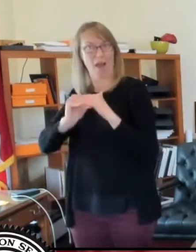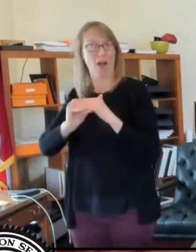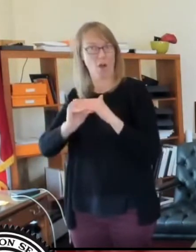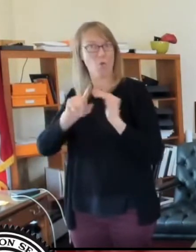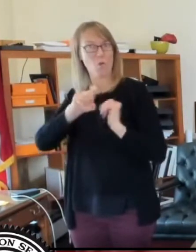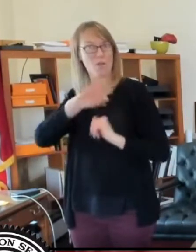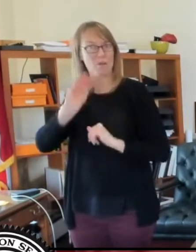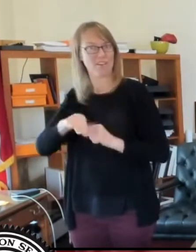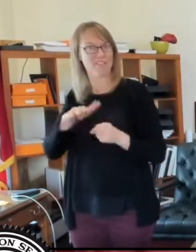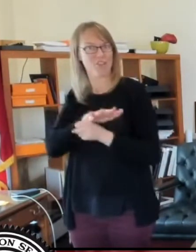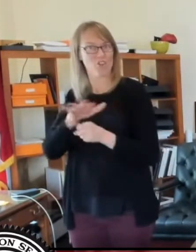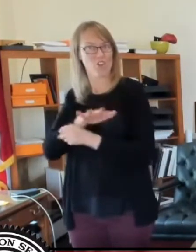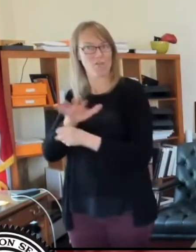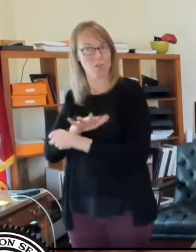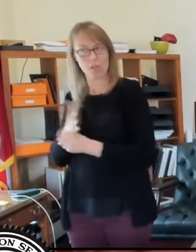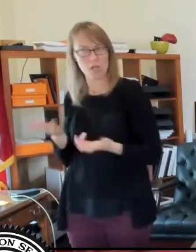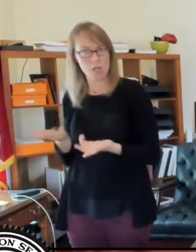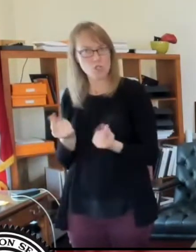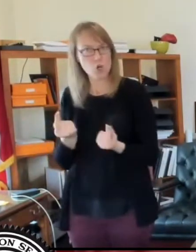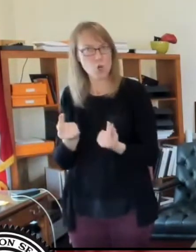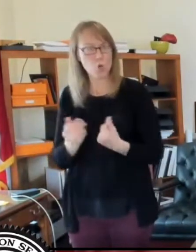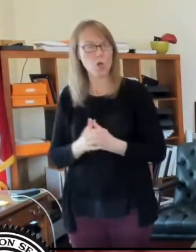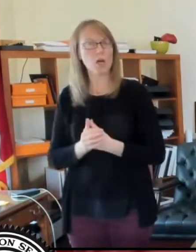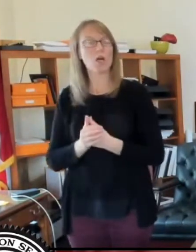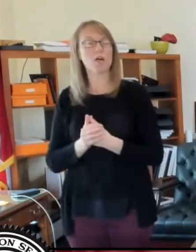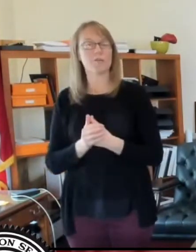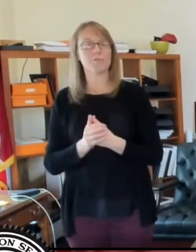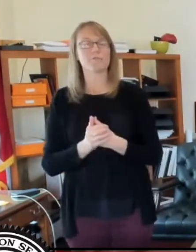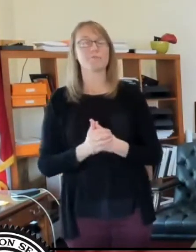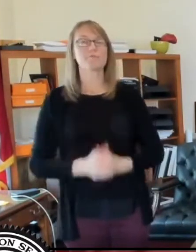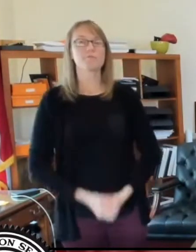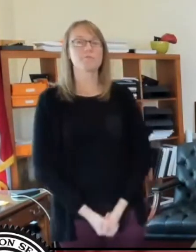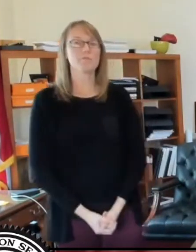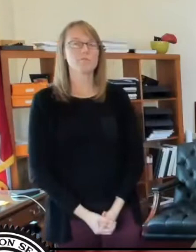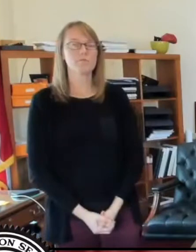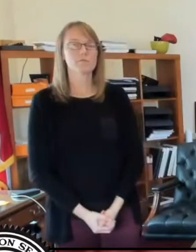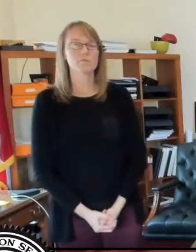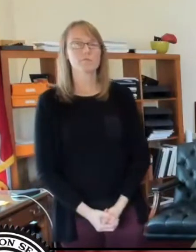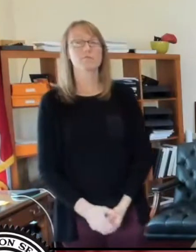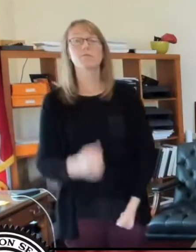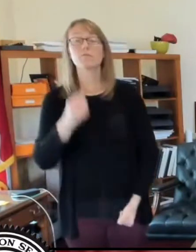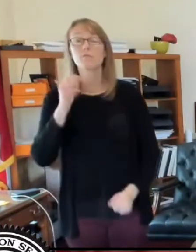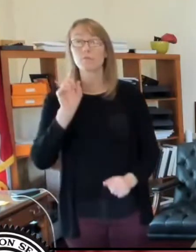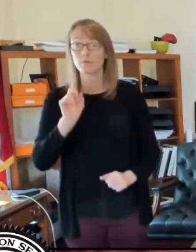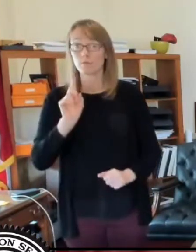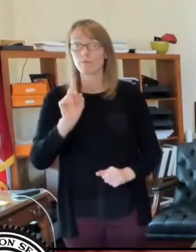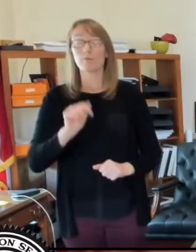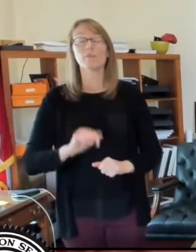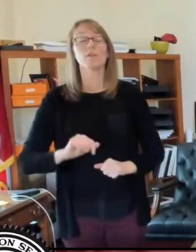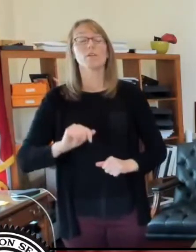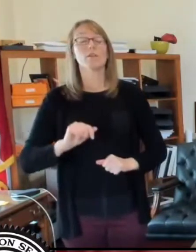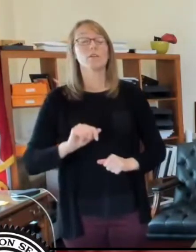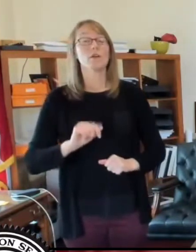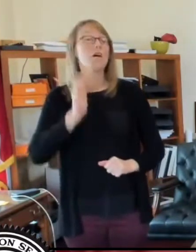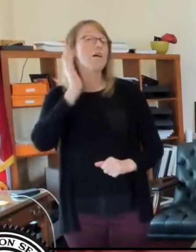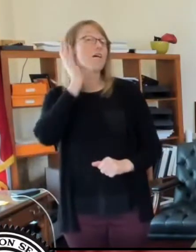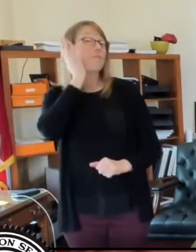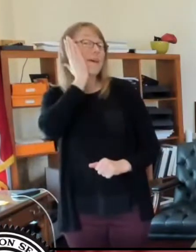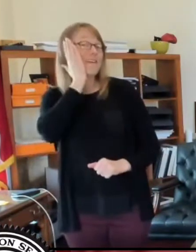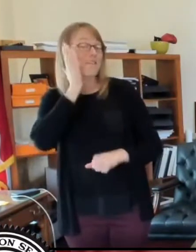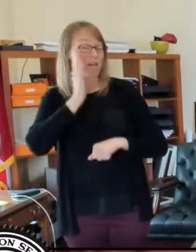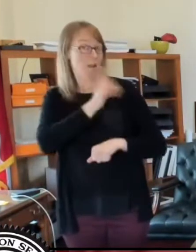within the city of St. Louis. We think about them regionally because there are folks that can be transferred around within the